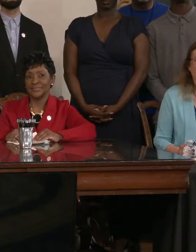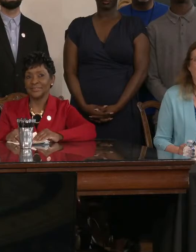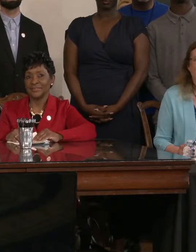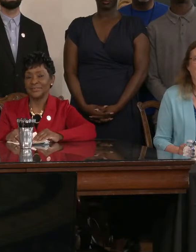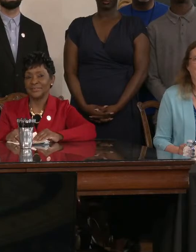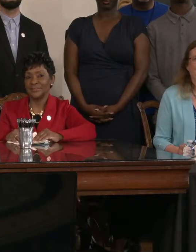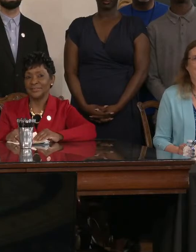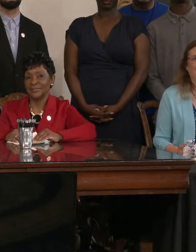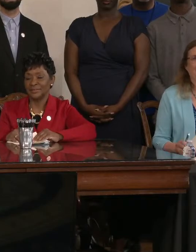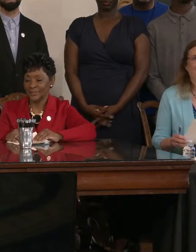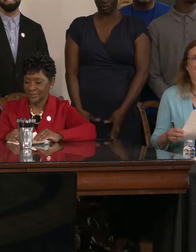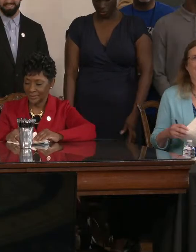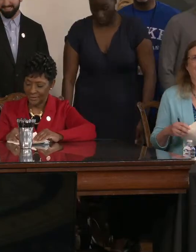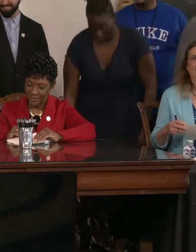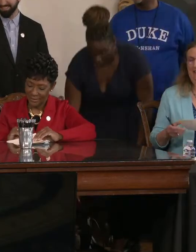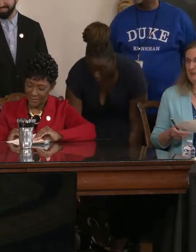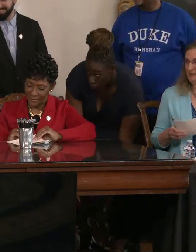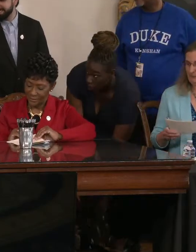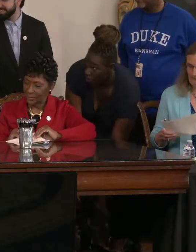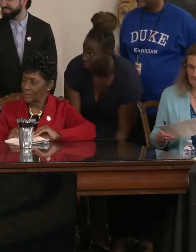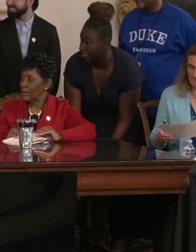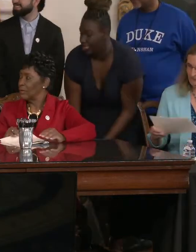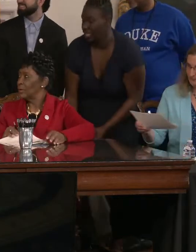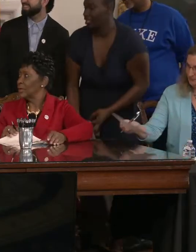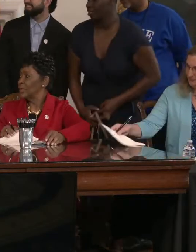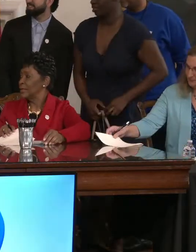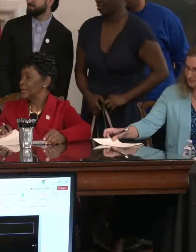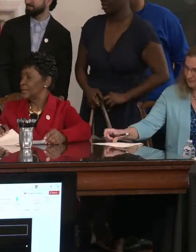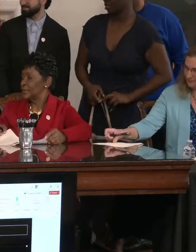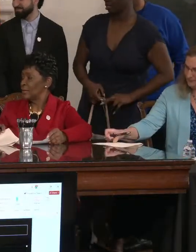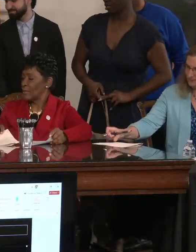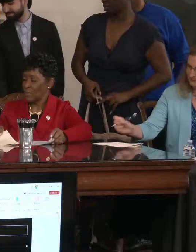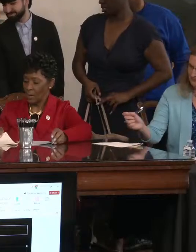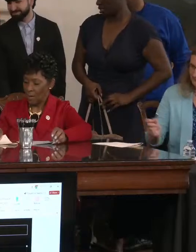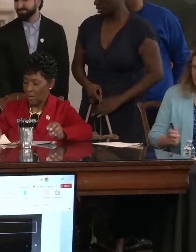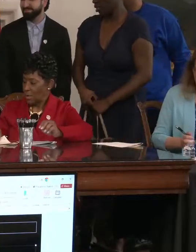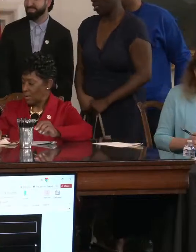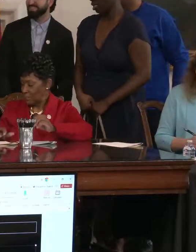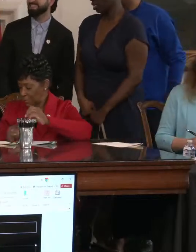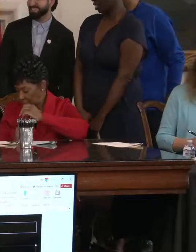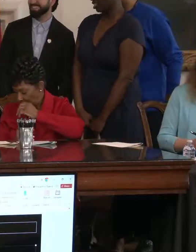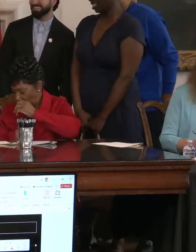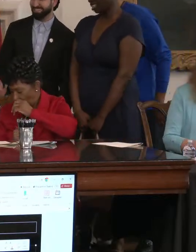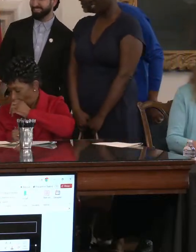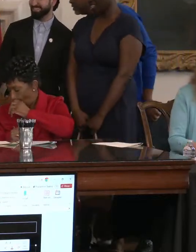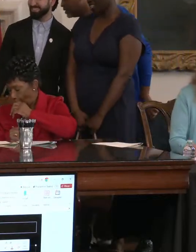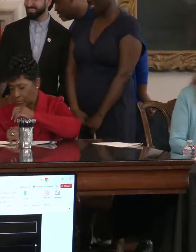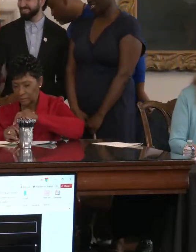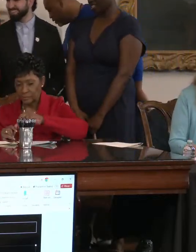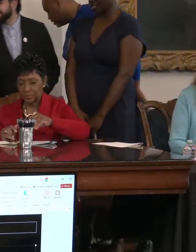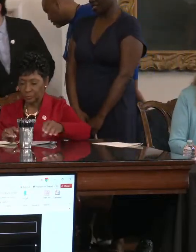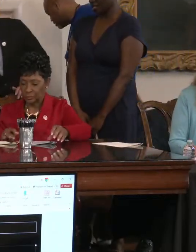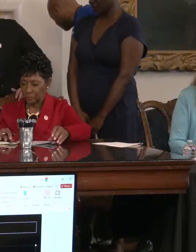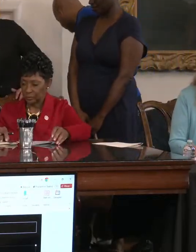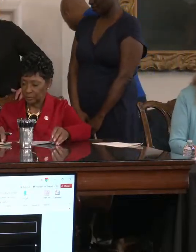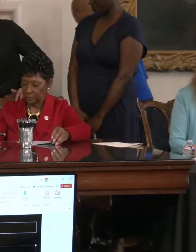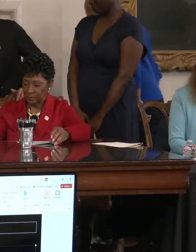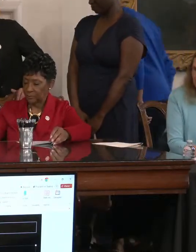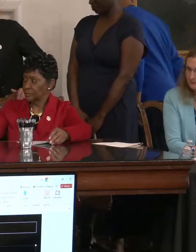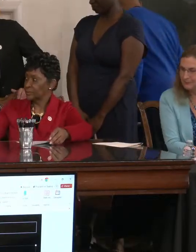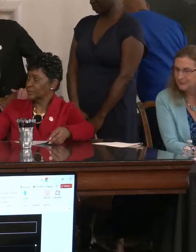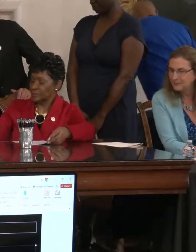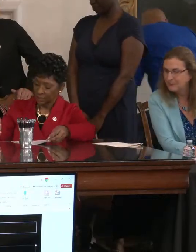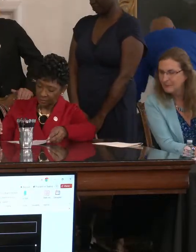you. Well done. Next bill, please. House Bill 1503, state personnel, aid,